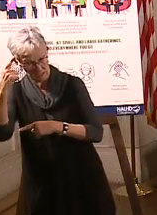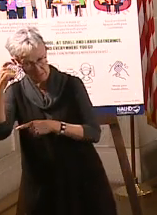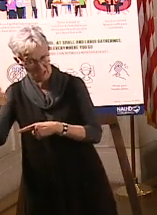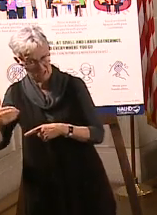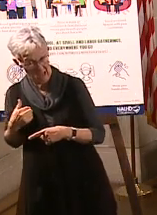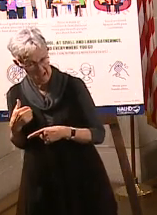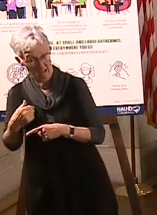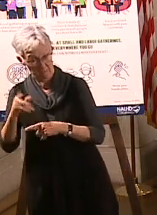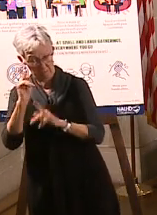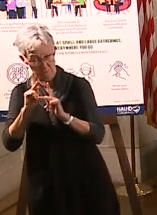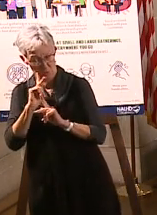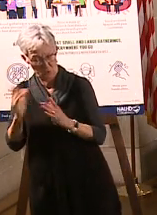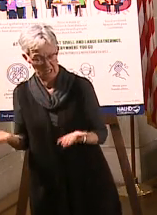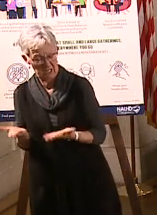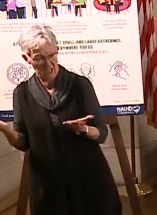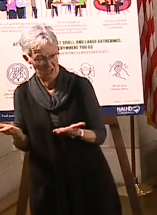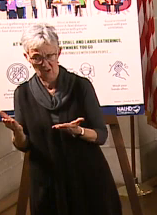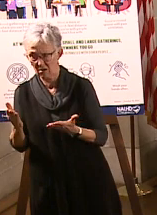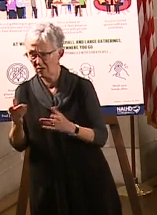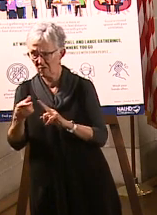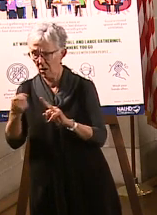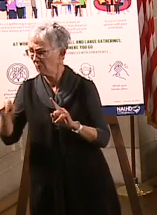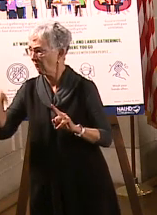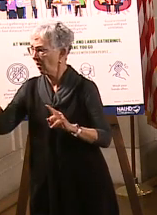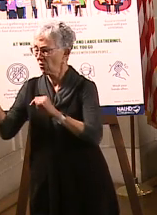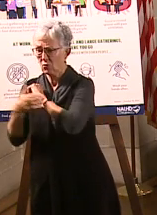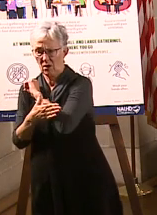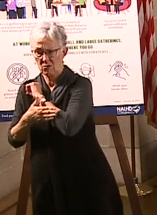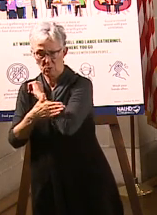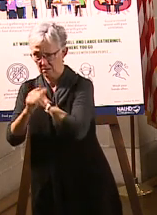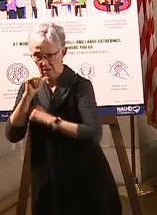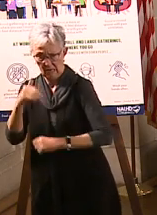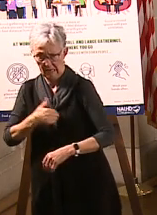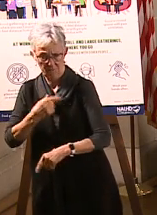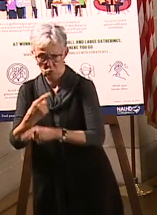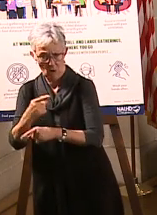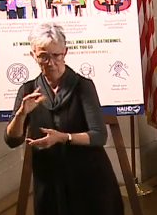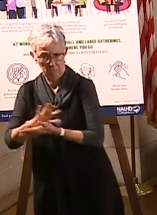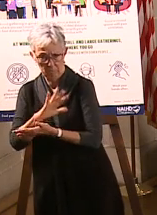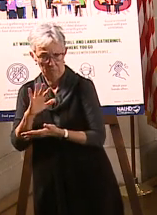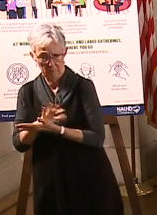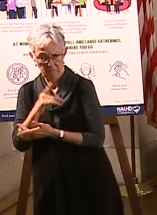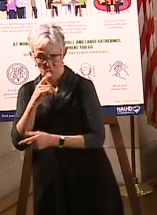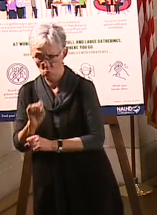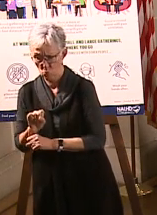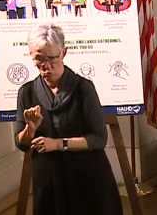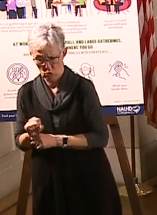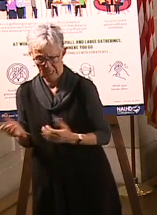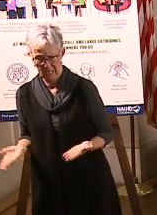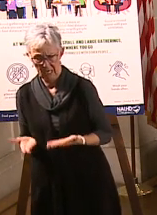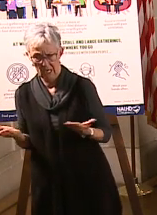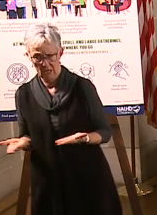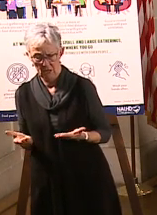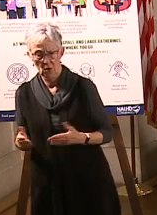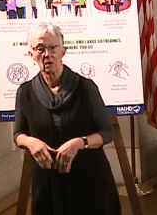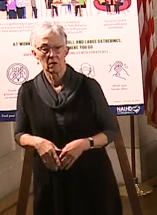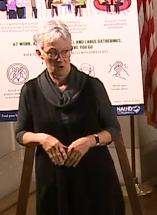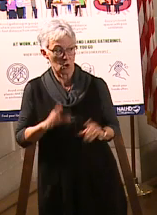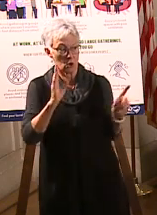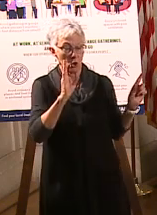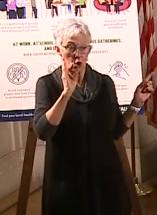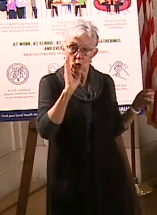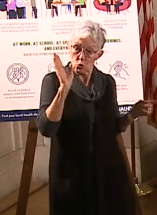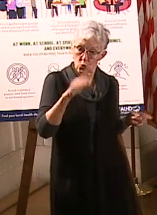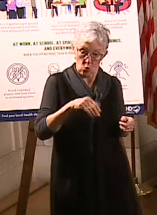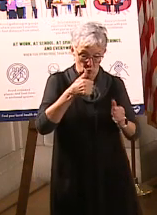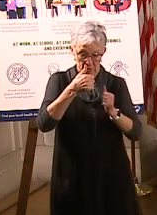Monday. To be able to be working at these plants, the plants check to make sure that people are not using identity theft